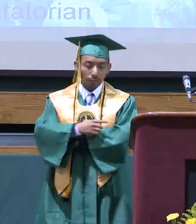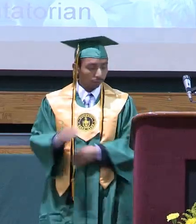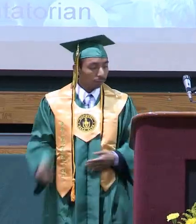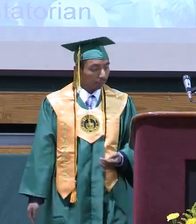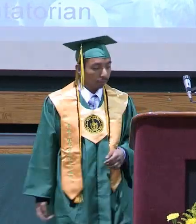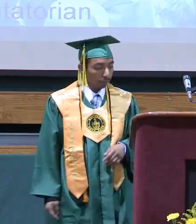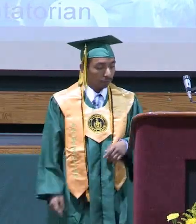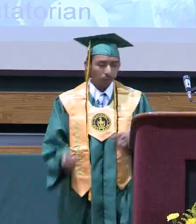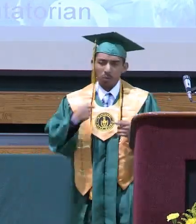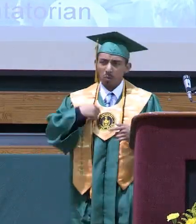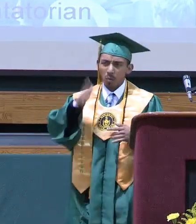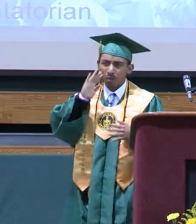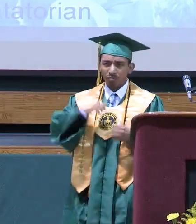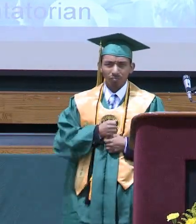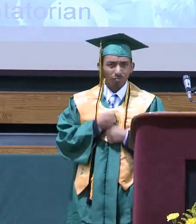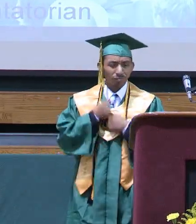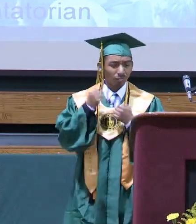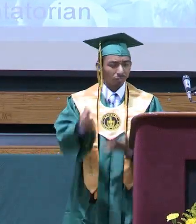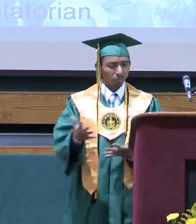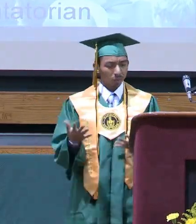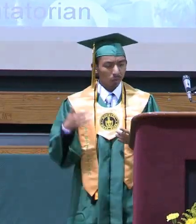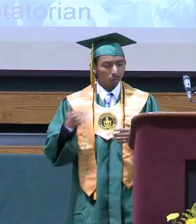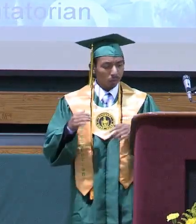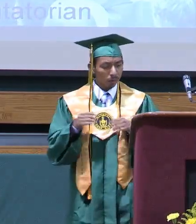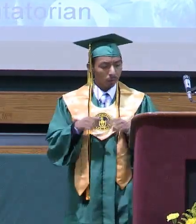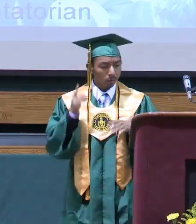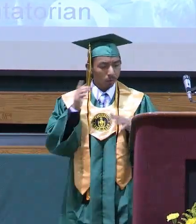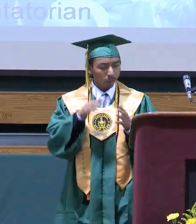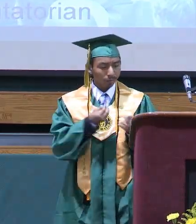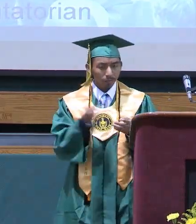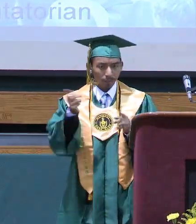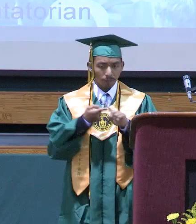being thankful for what's brought me here today, the upbringing that I've had.